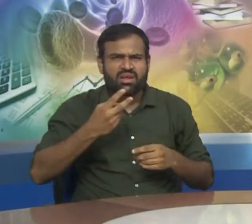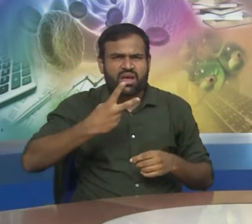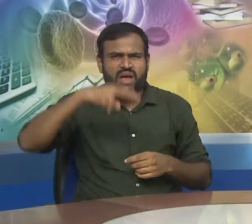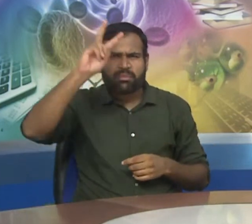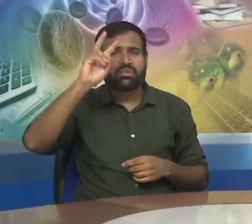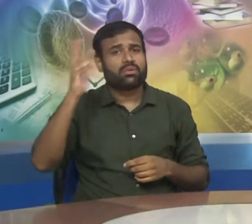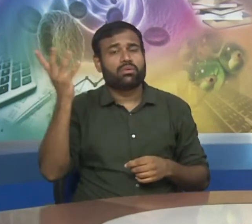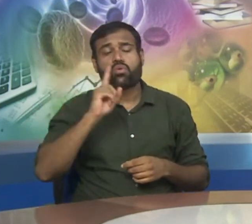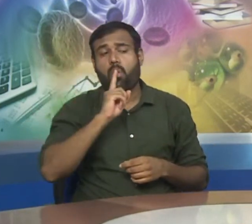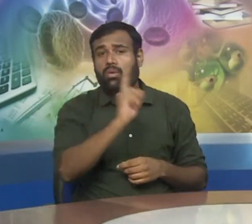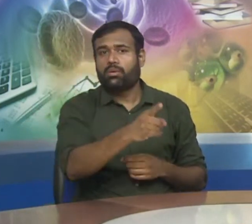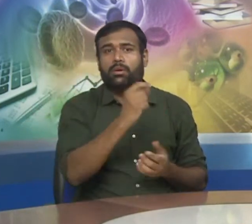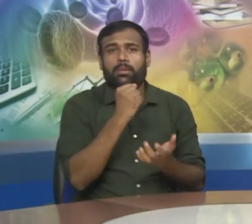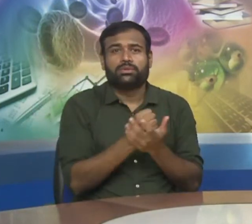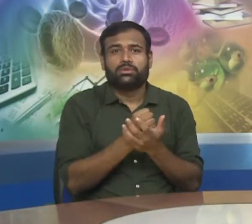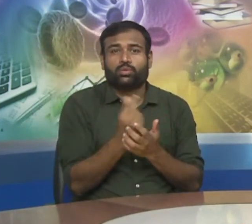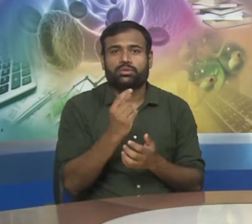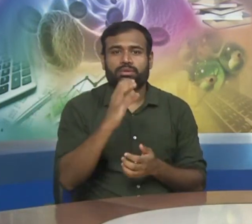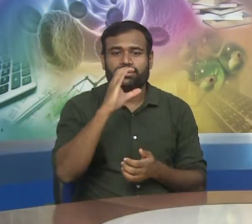brought under control.